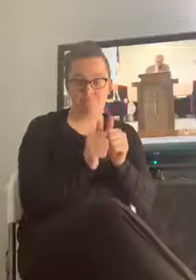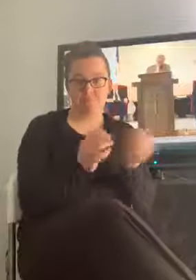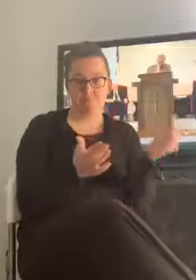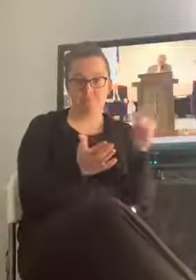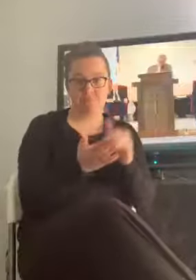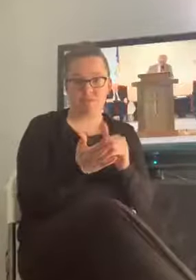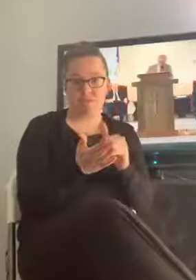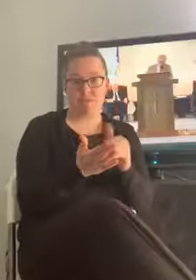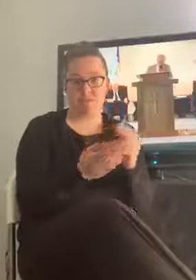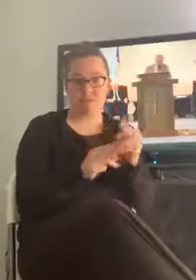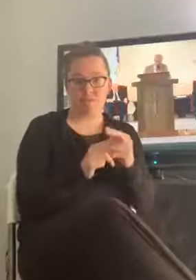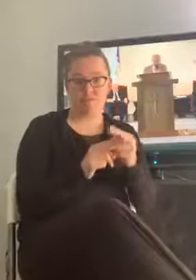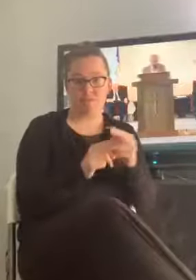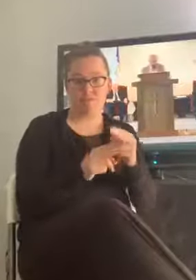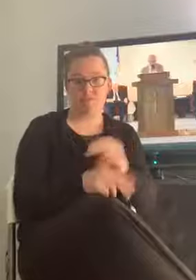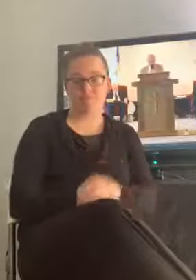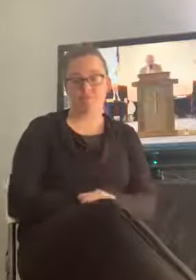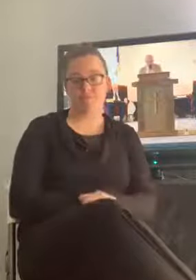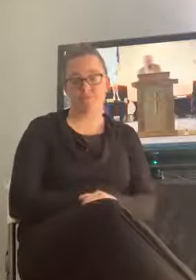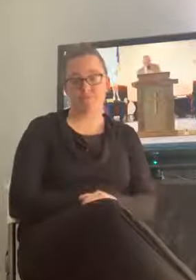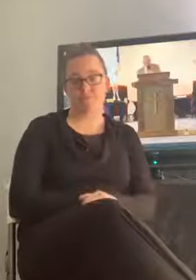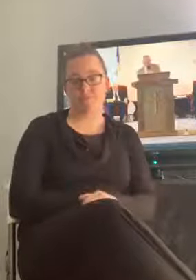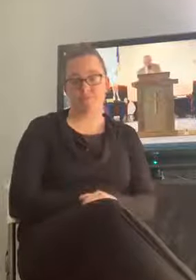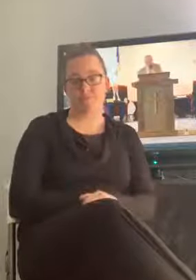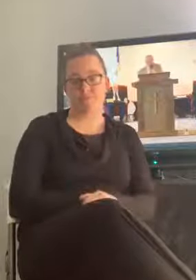will be soon. I know,